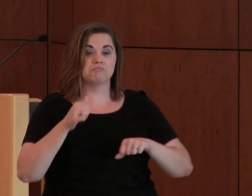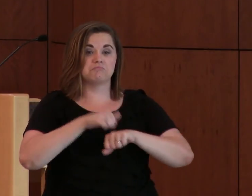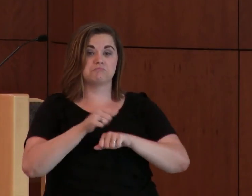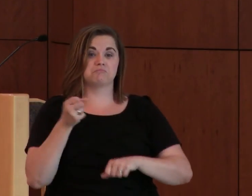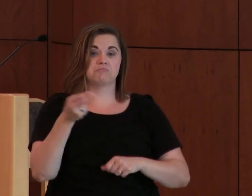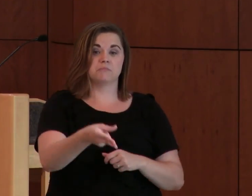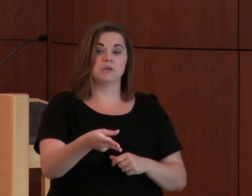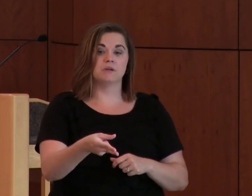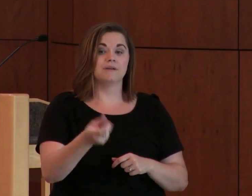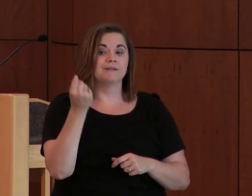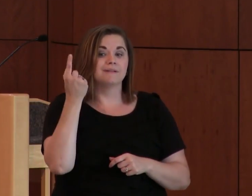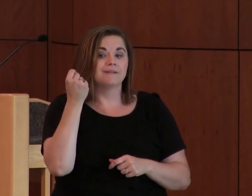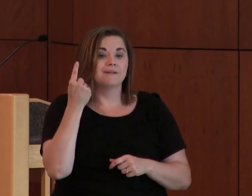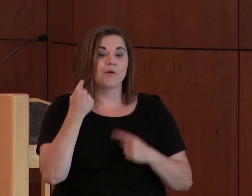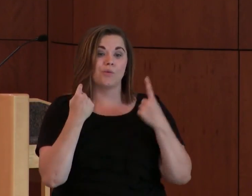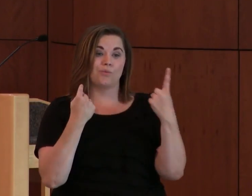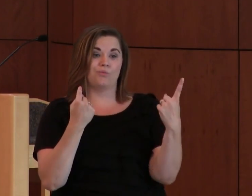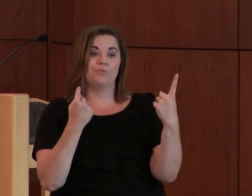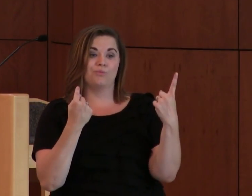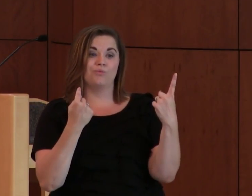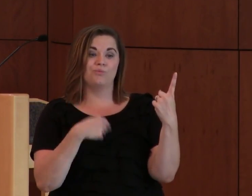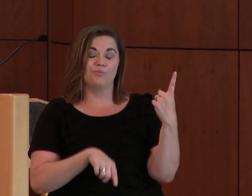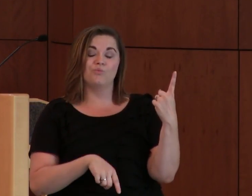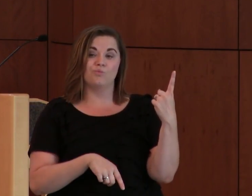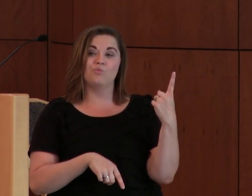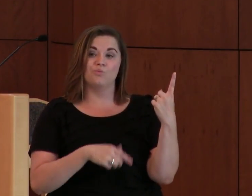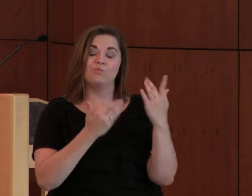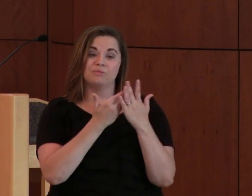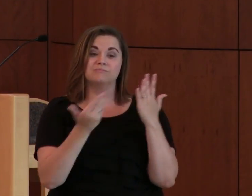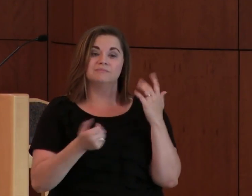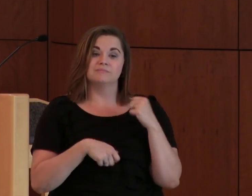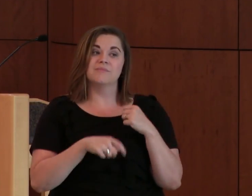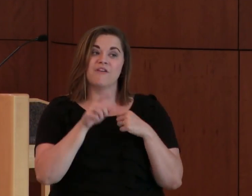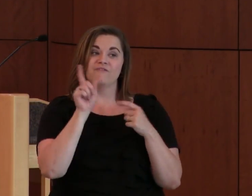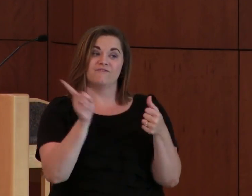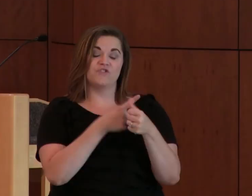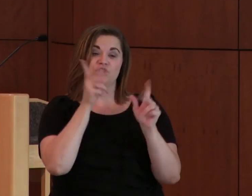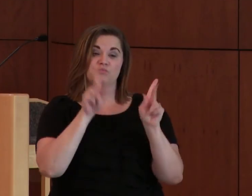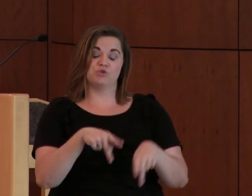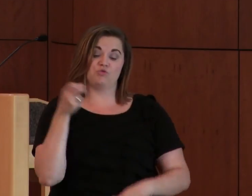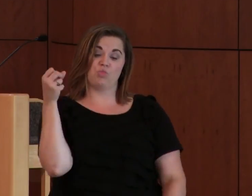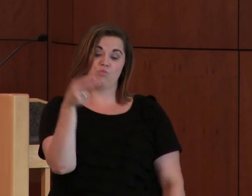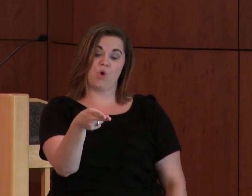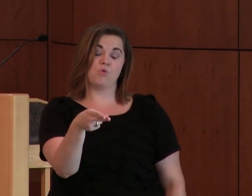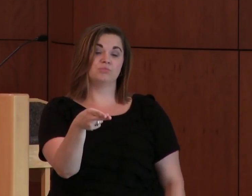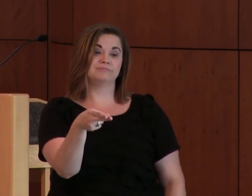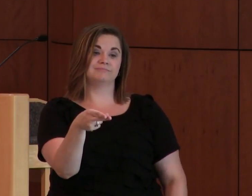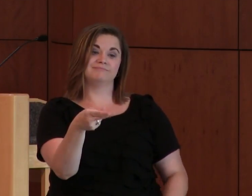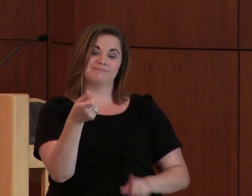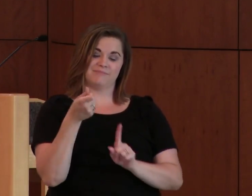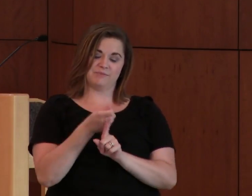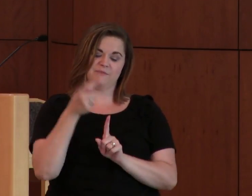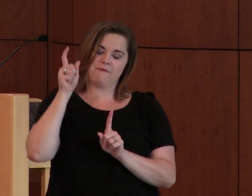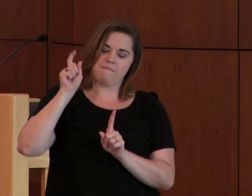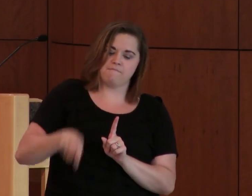stipulation: that the first person who casts the stone is free from sin